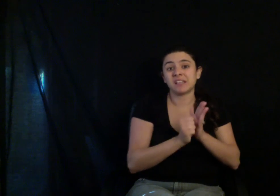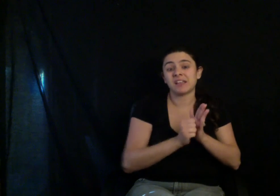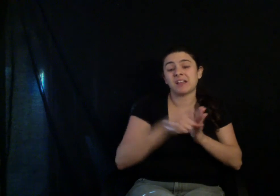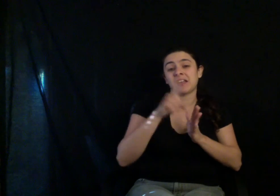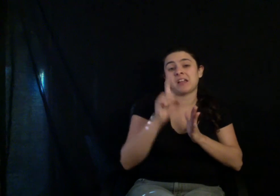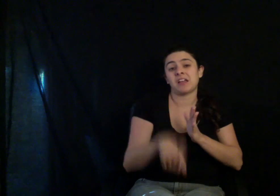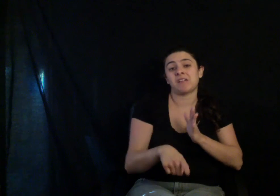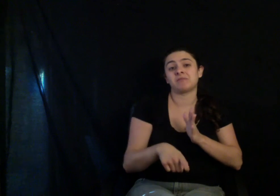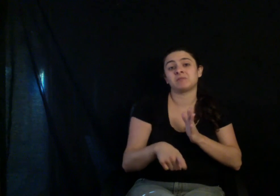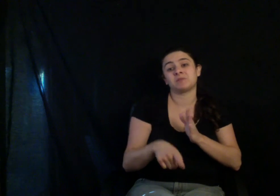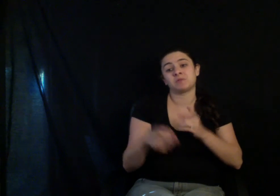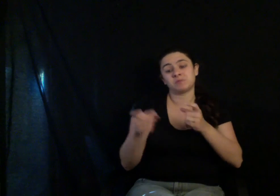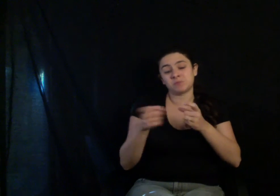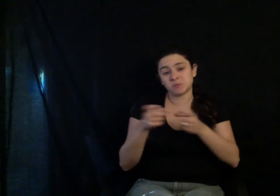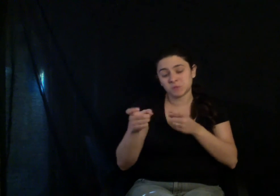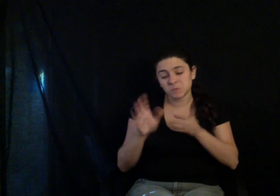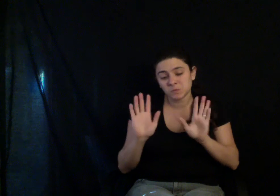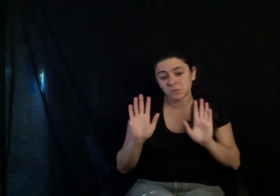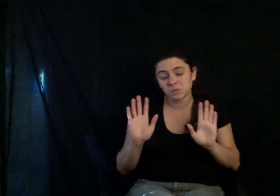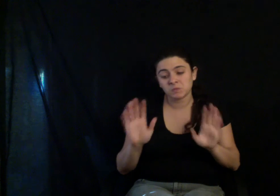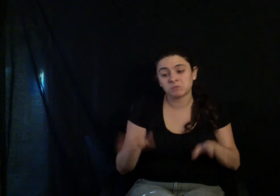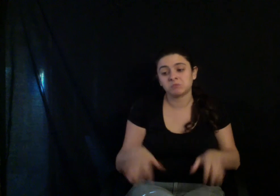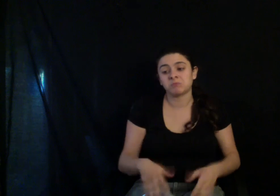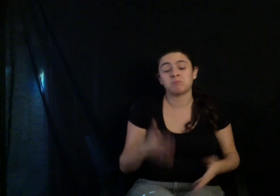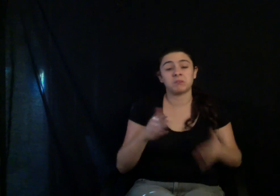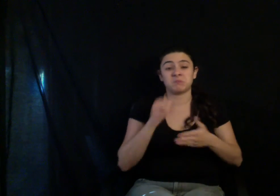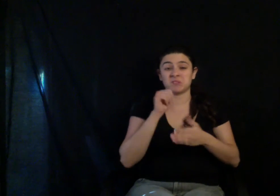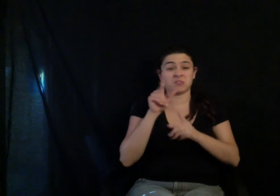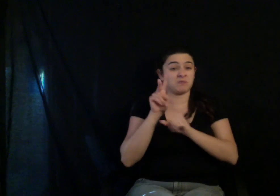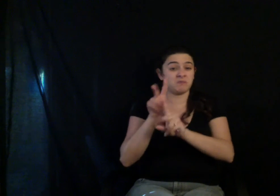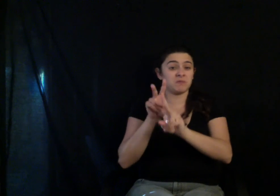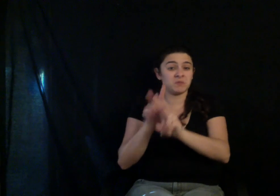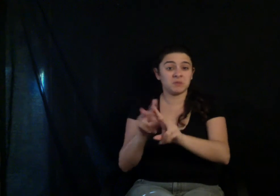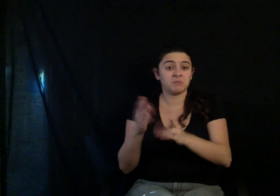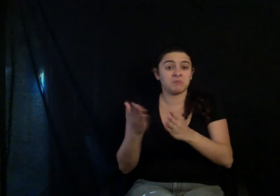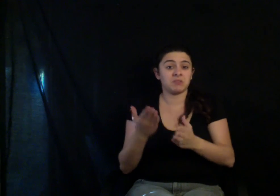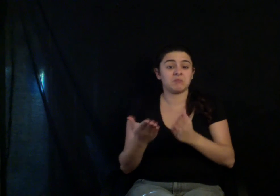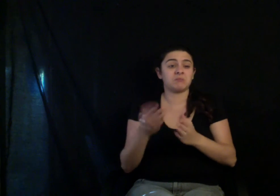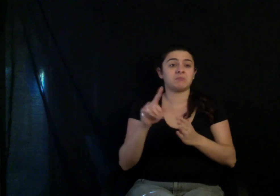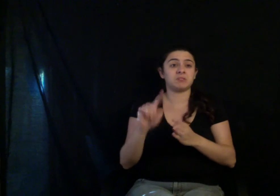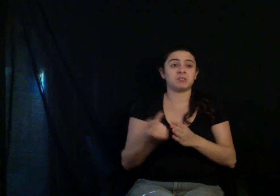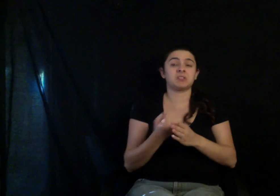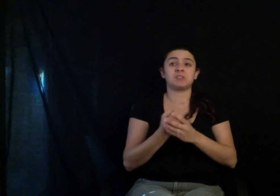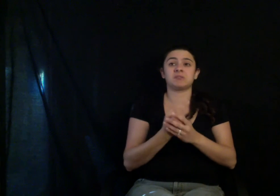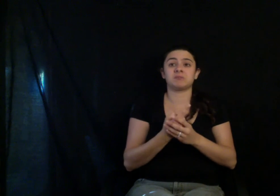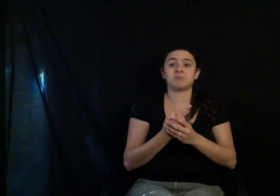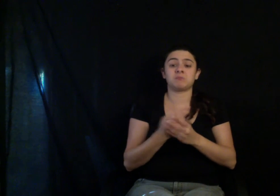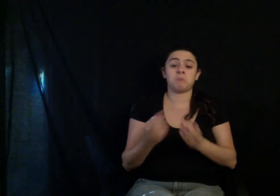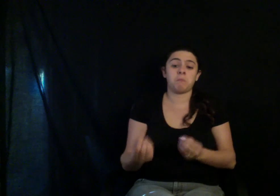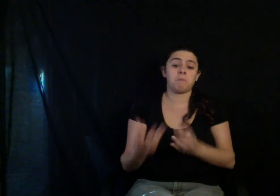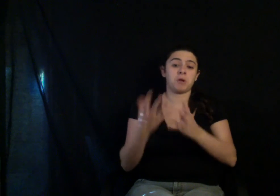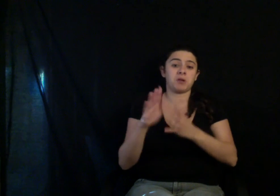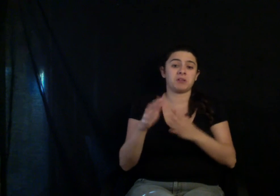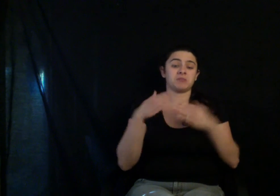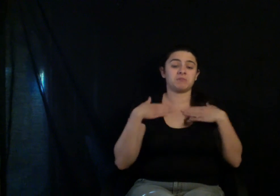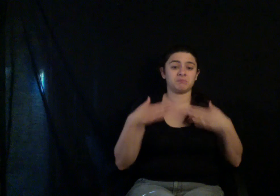just not even like a funeral. It would have been like, oh, we're gonna just burn this and send you a bag of ashes. And I'm sure it would have been something like that.